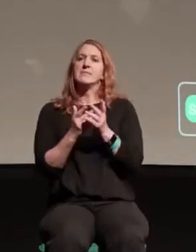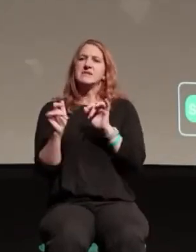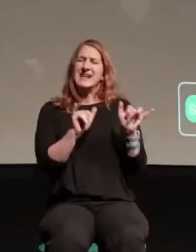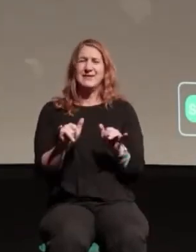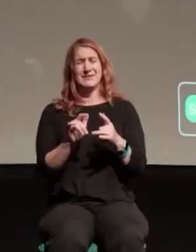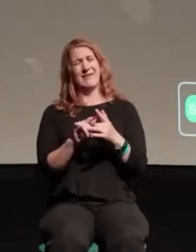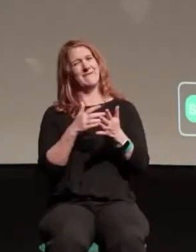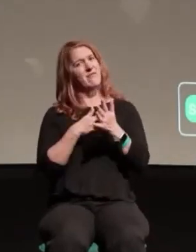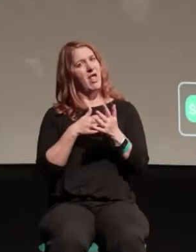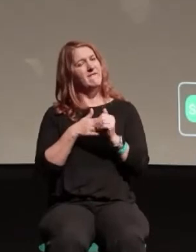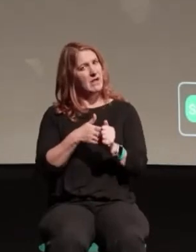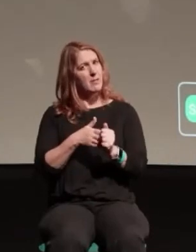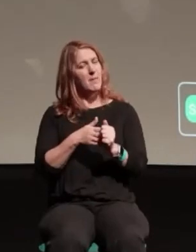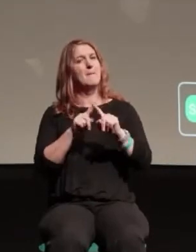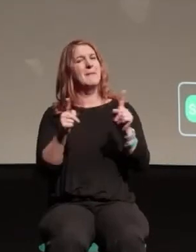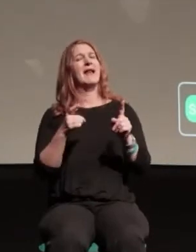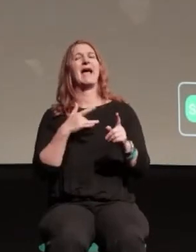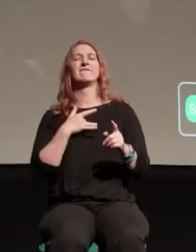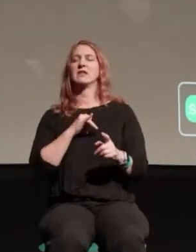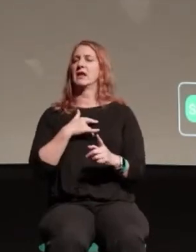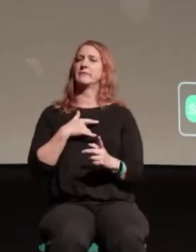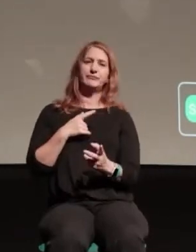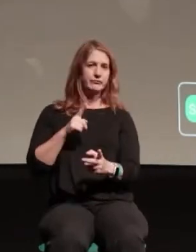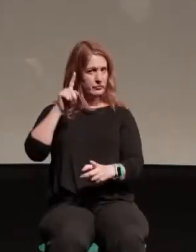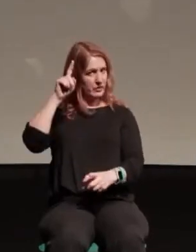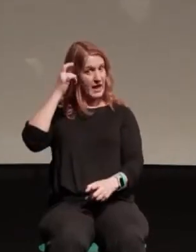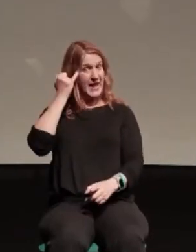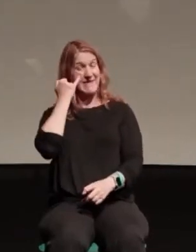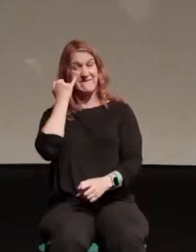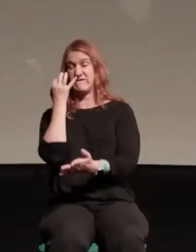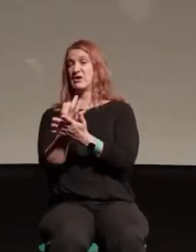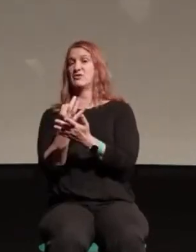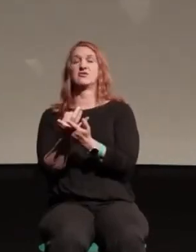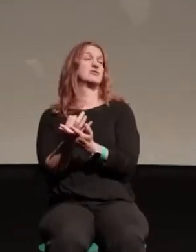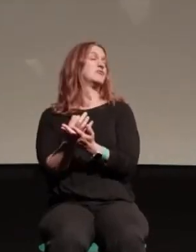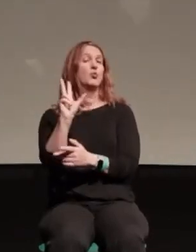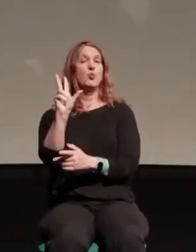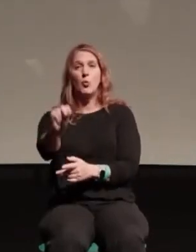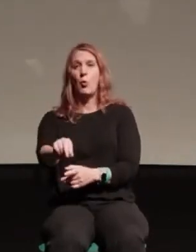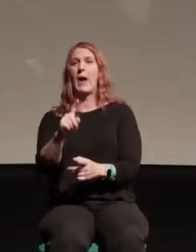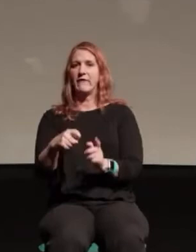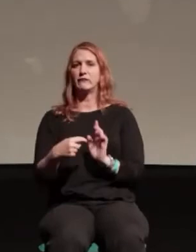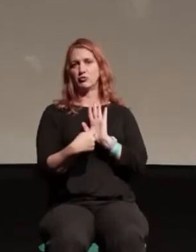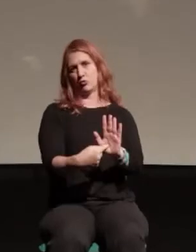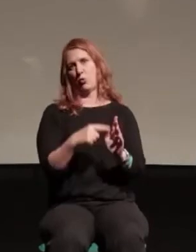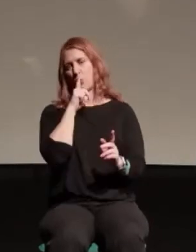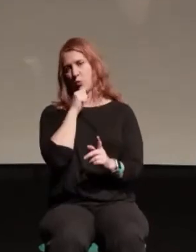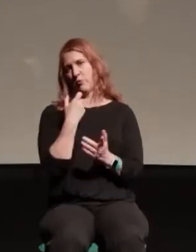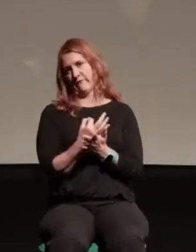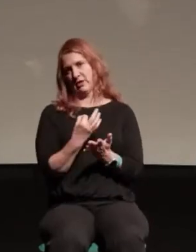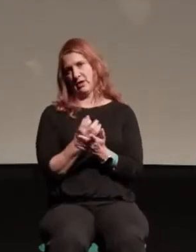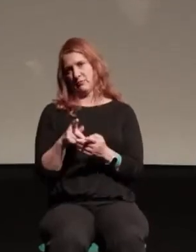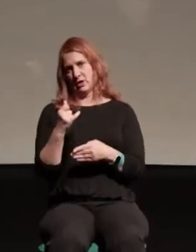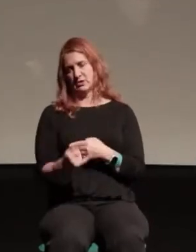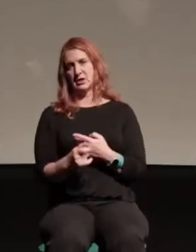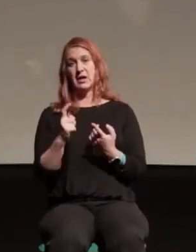gray, but that is the one place where I'm very hard and fast. And I say your funder cannot be anonymous. How is the audience going to judge the credibility of this work if they're not able to